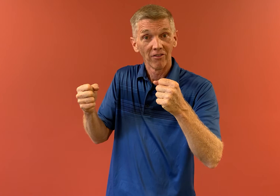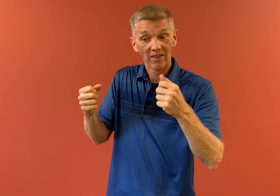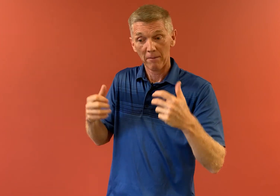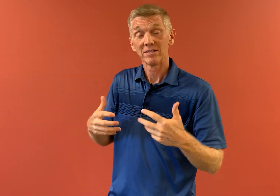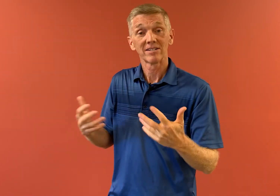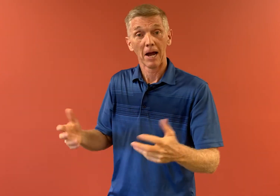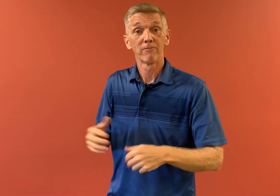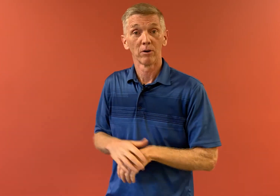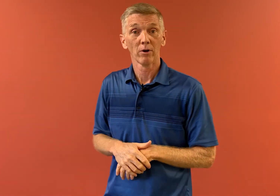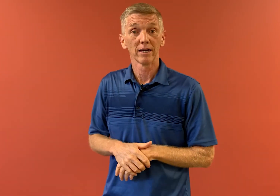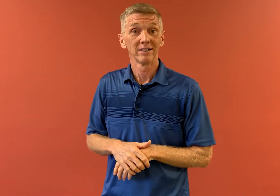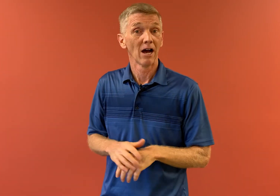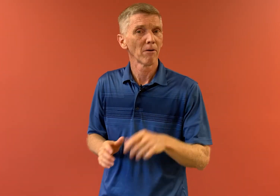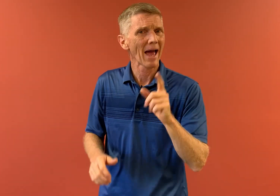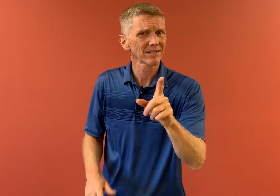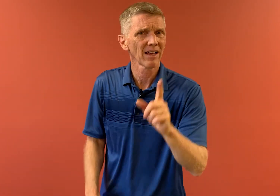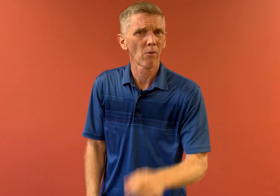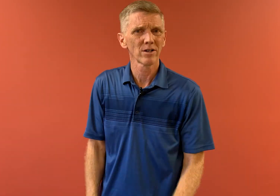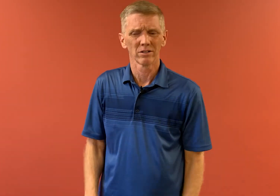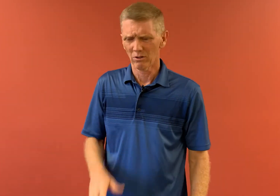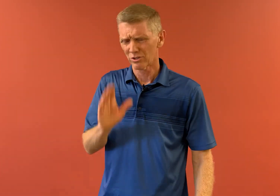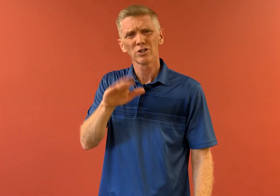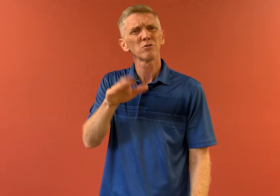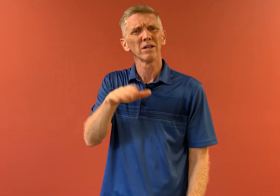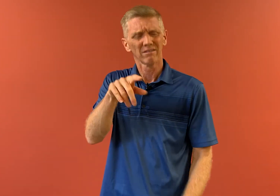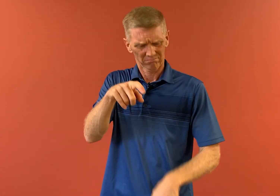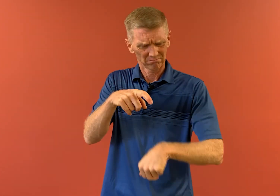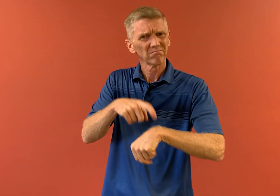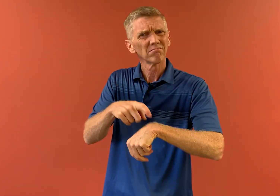That means it's time for a break. Now, if I'm asking that question, oh, excuse me.